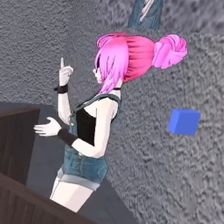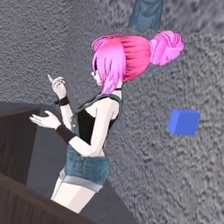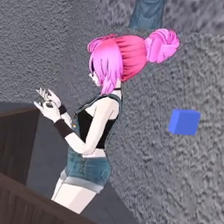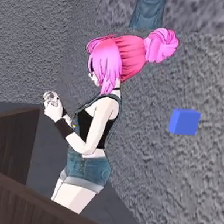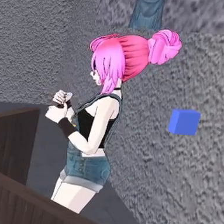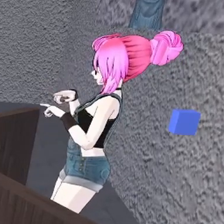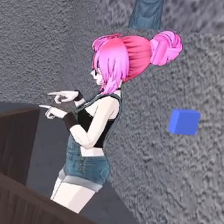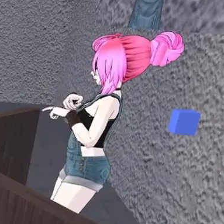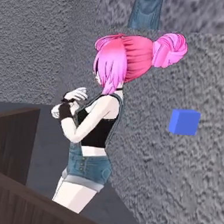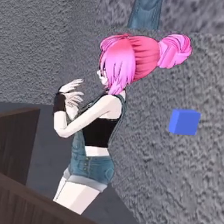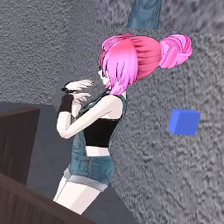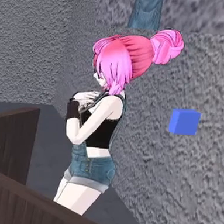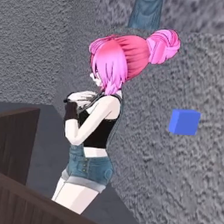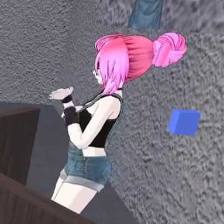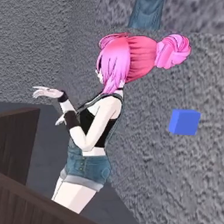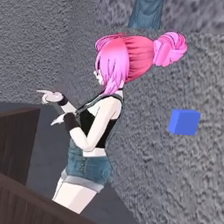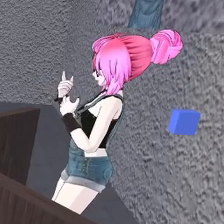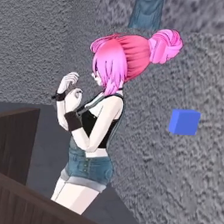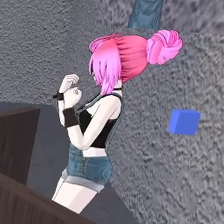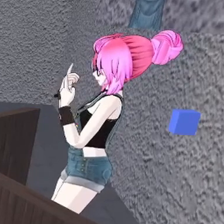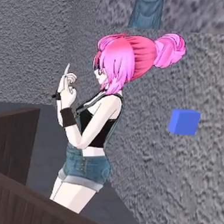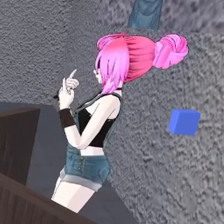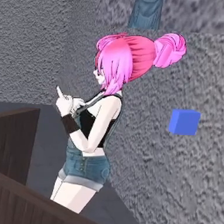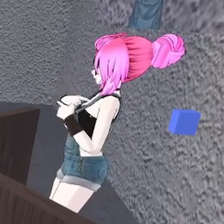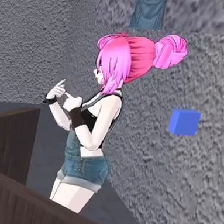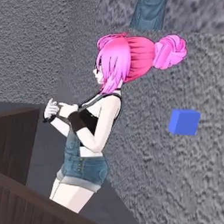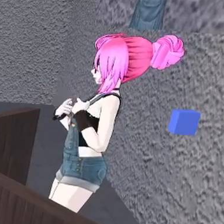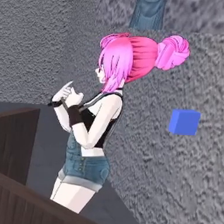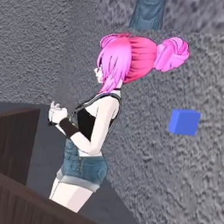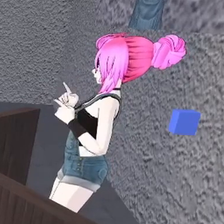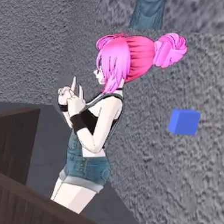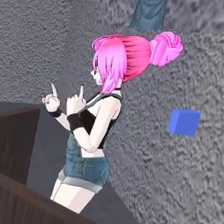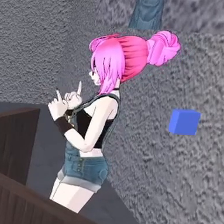of trying to look for things that relate to a word that I can use to understand.